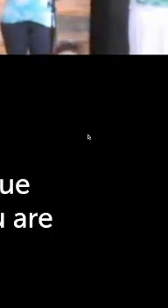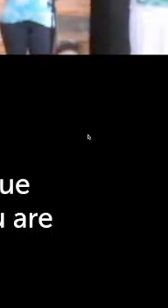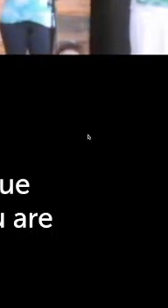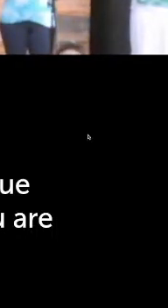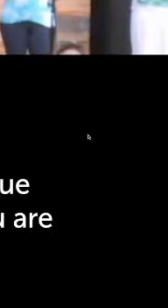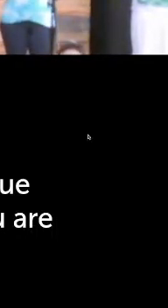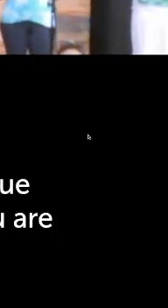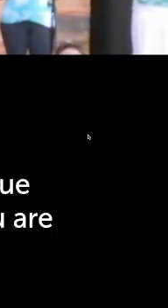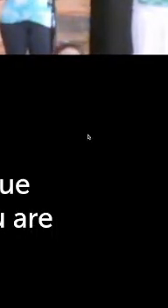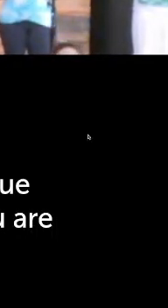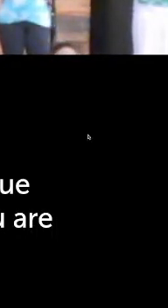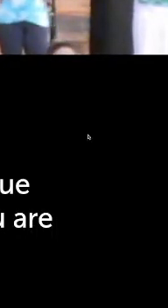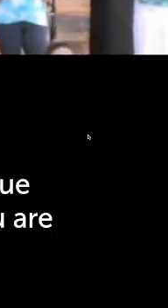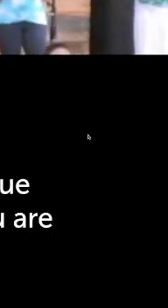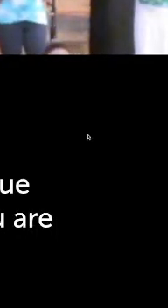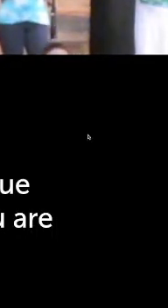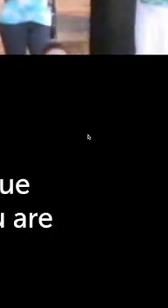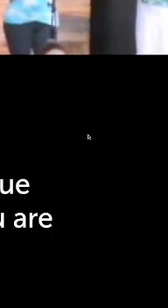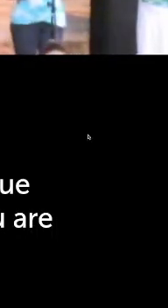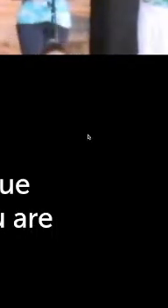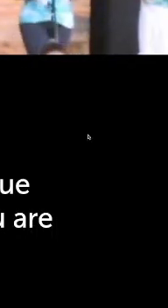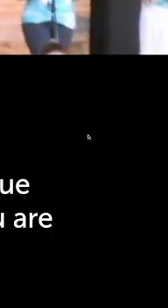thank you